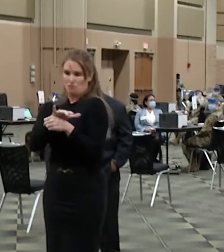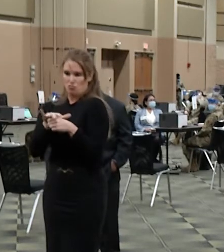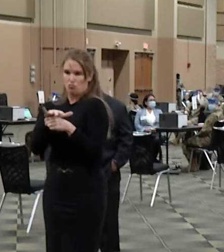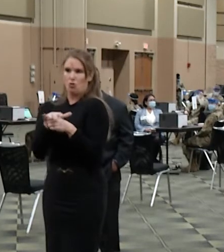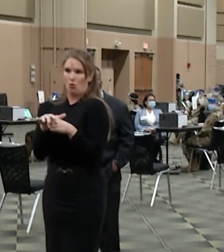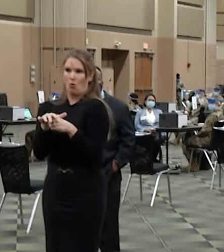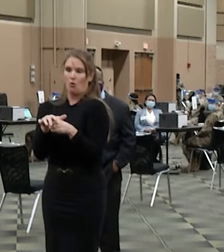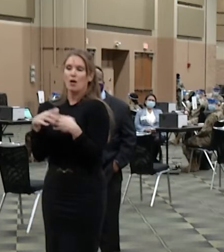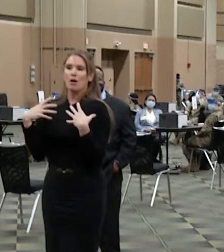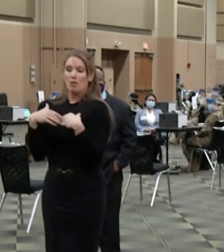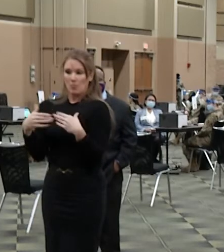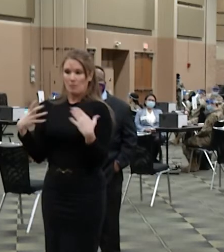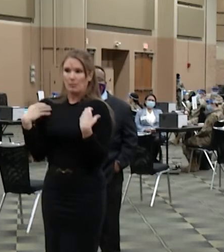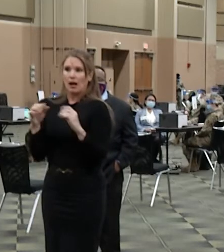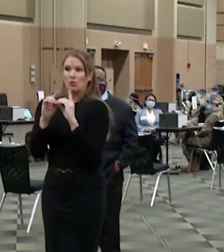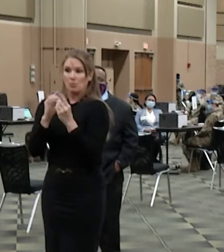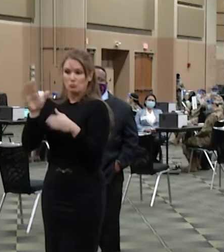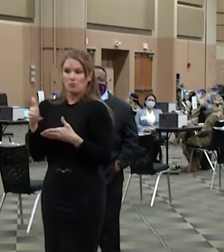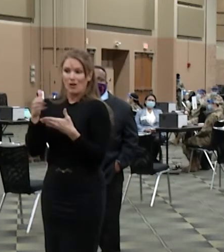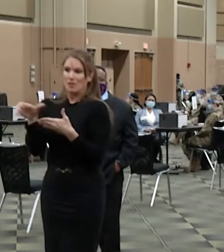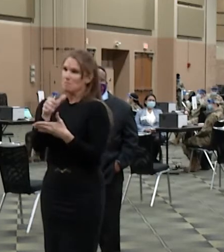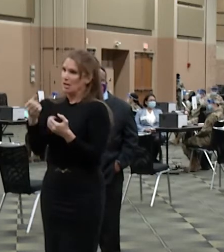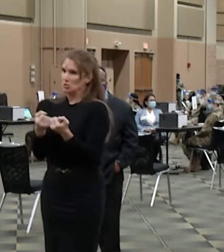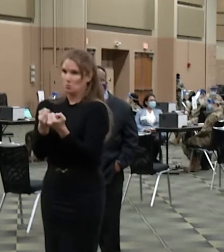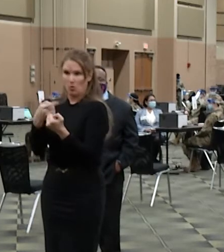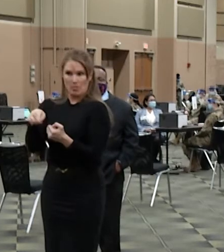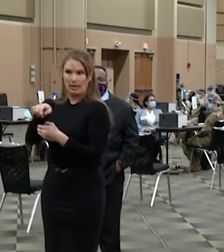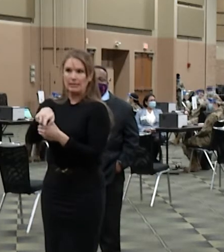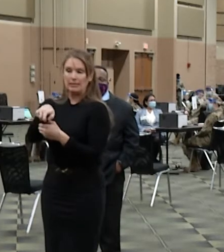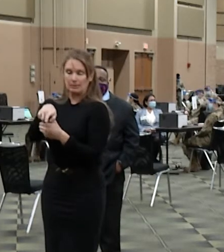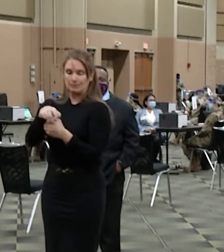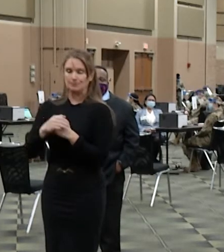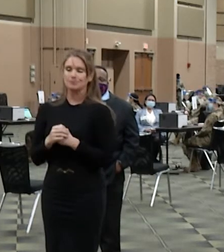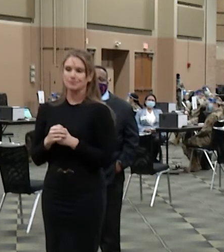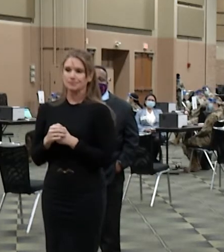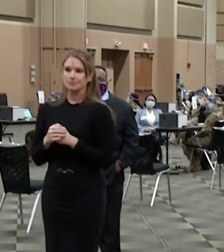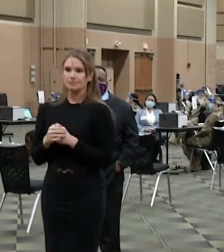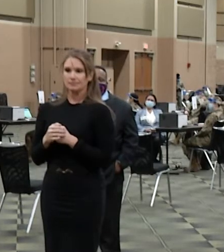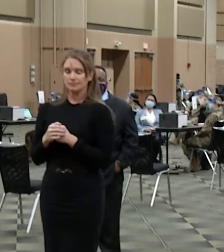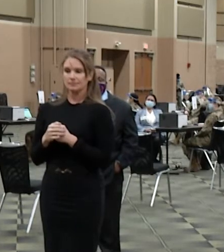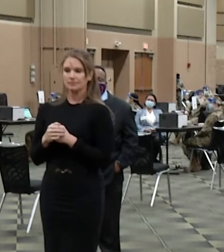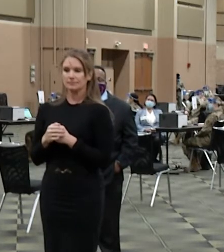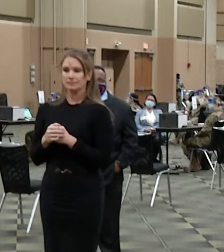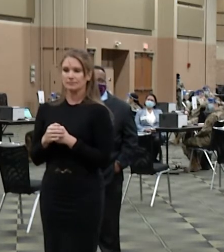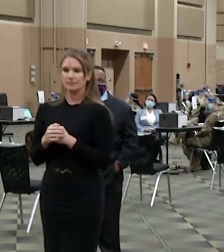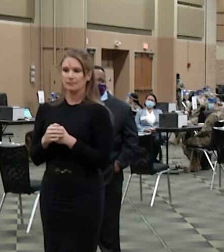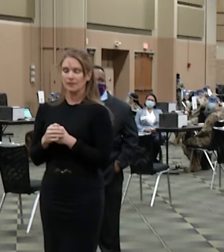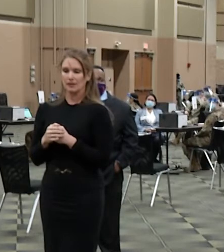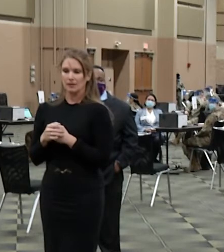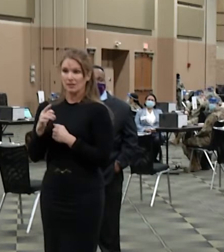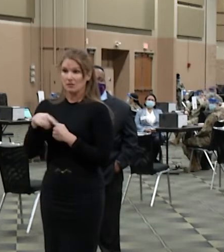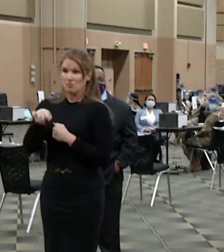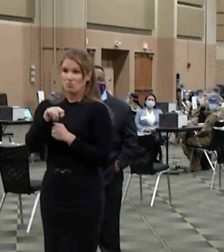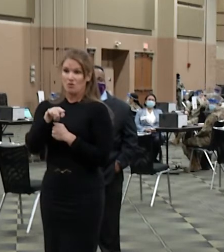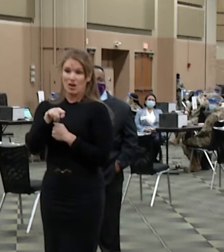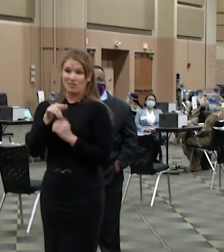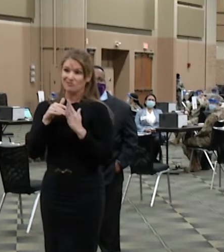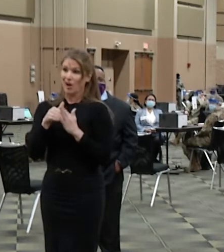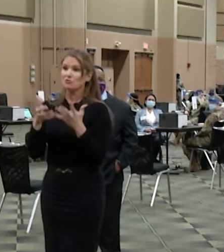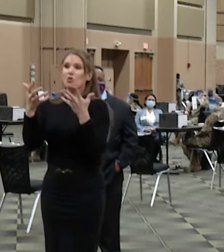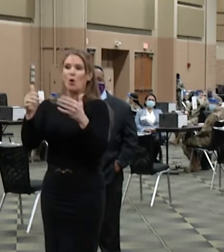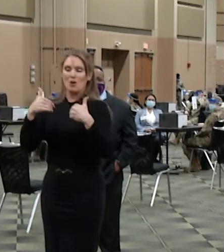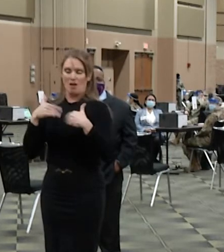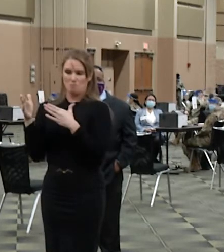health departments to provide them any support that they may need. And of course, they often already